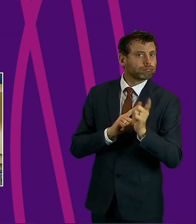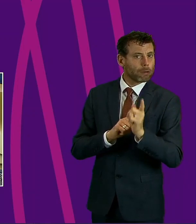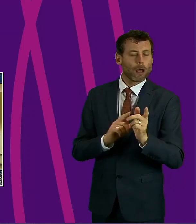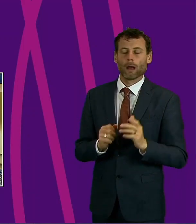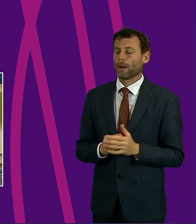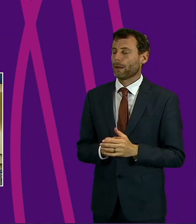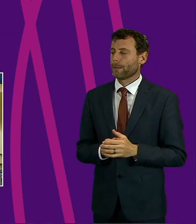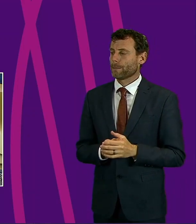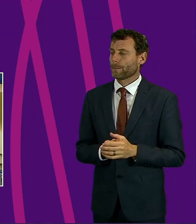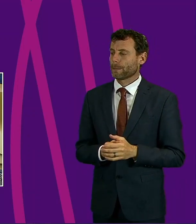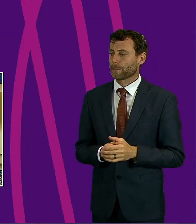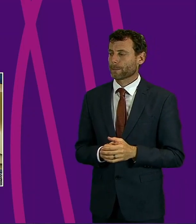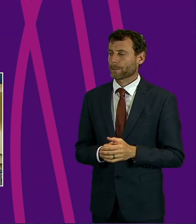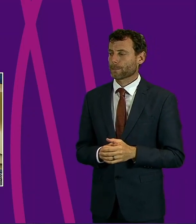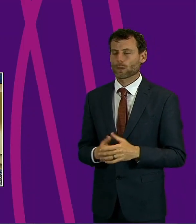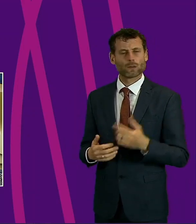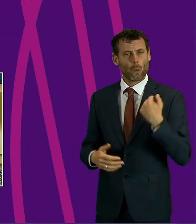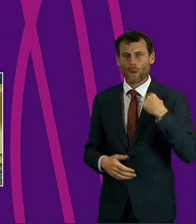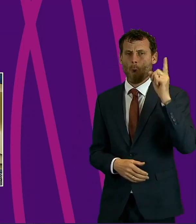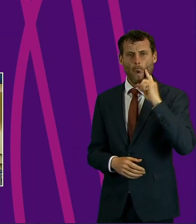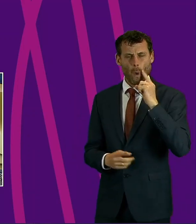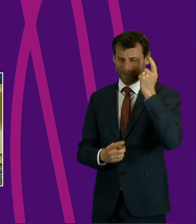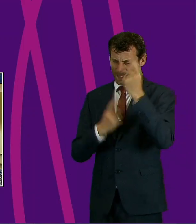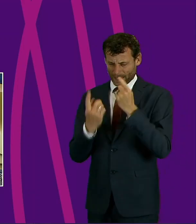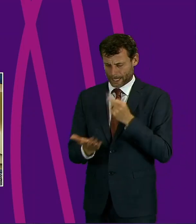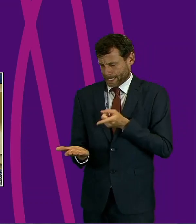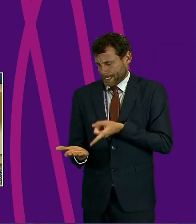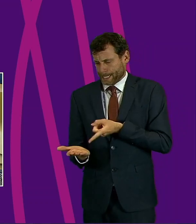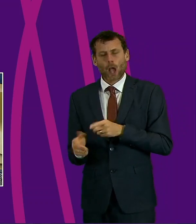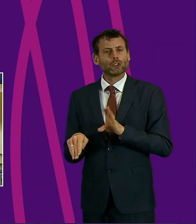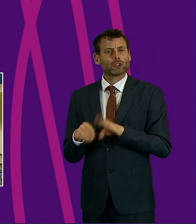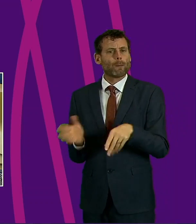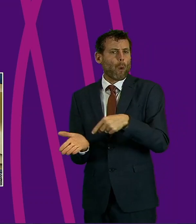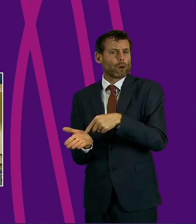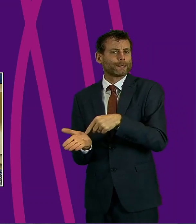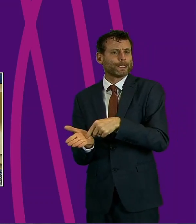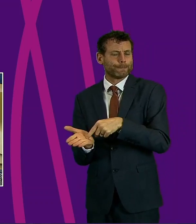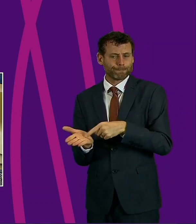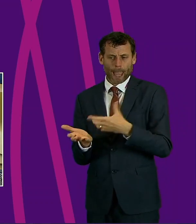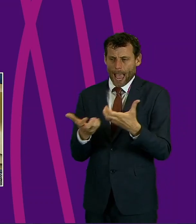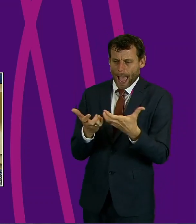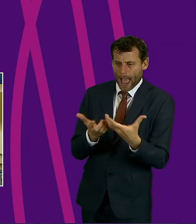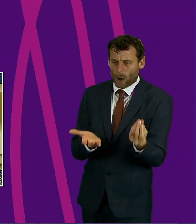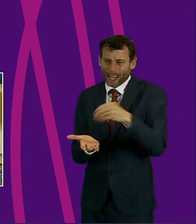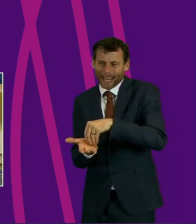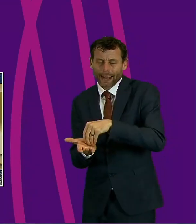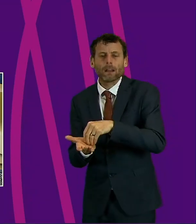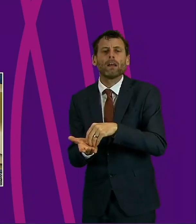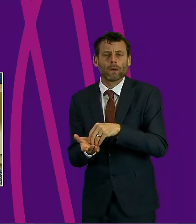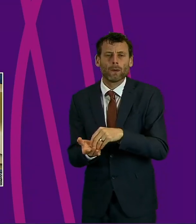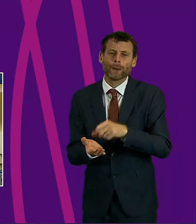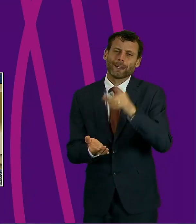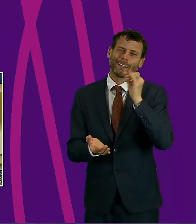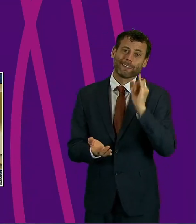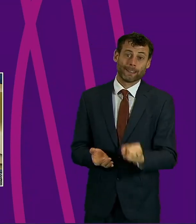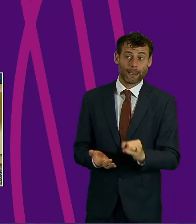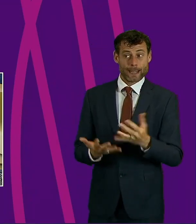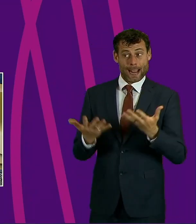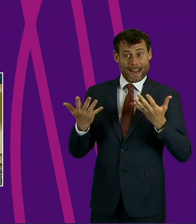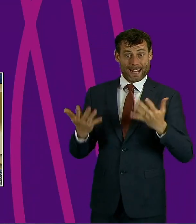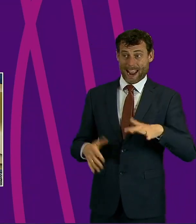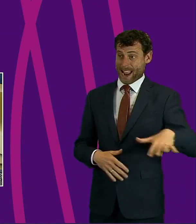we look very carefully at all of these things. I'd simply say this, and I don't take any pleasure in saying it, it's just the reality that we are still in. We